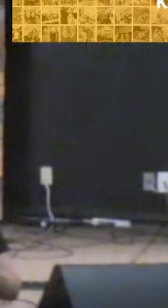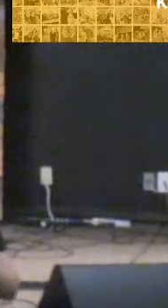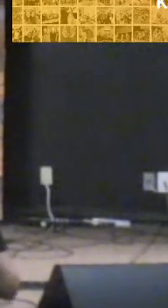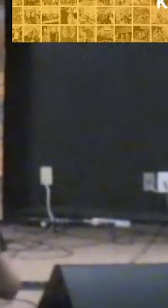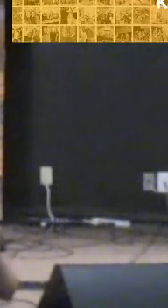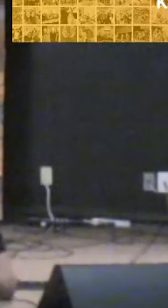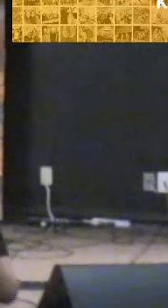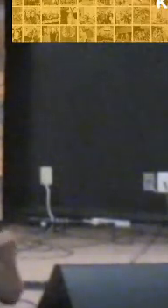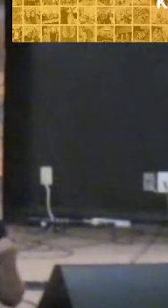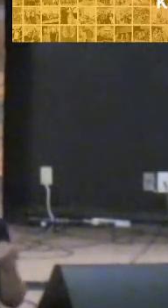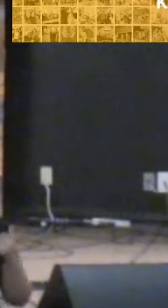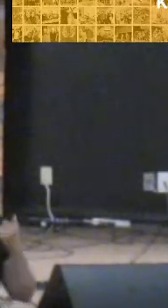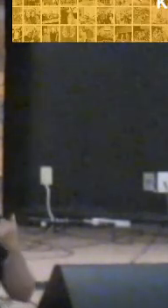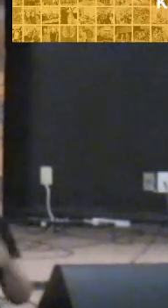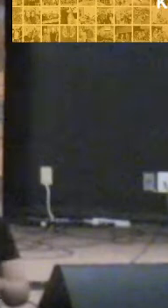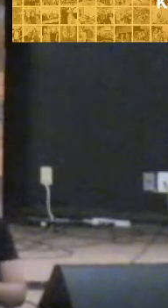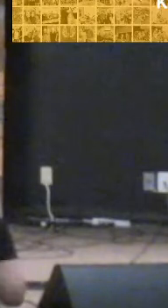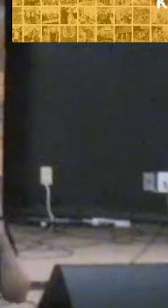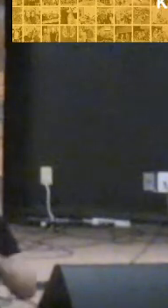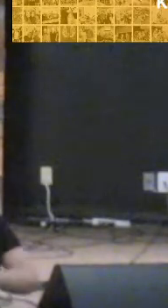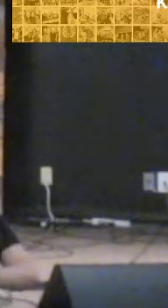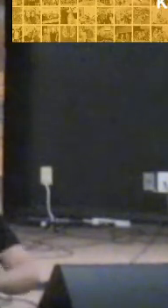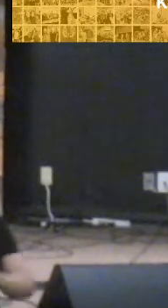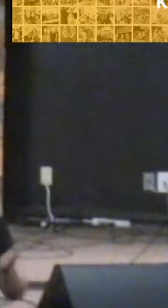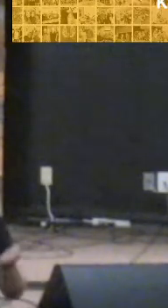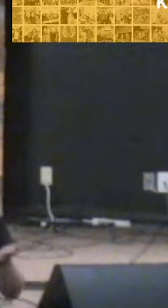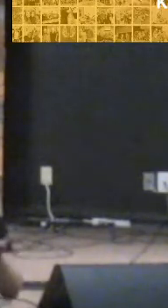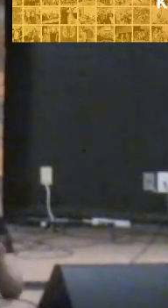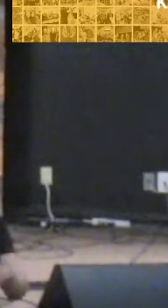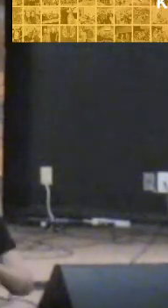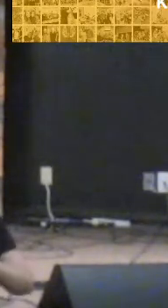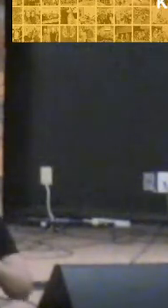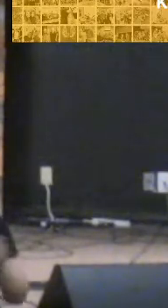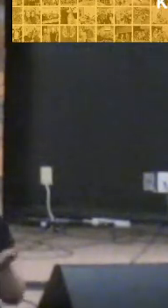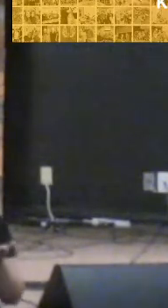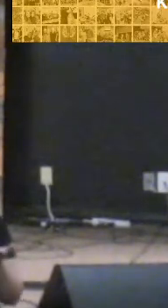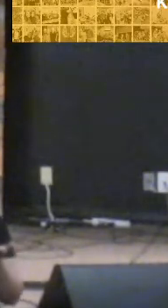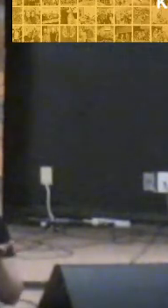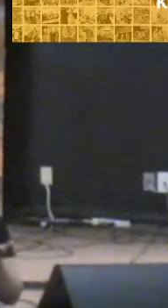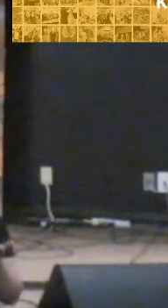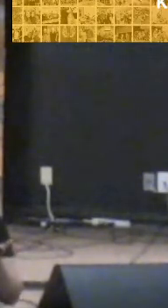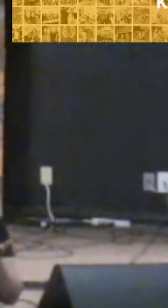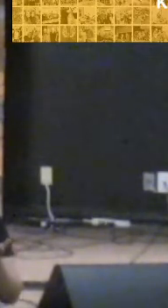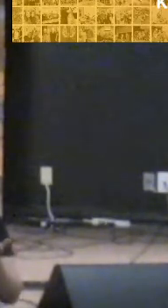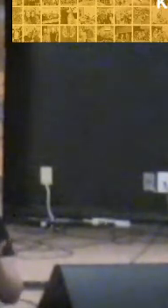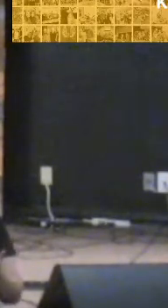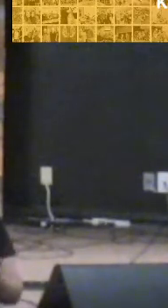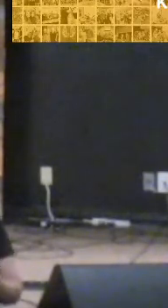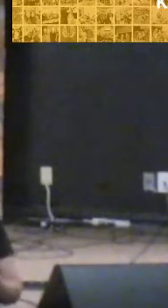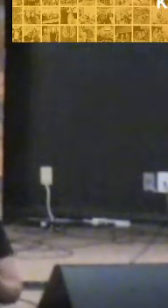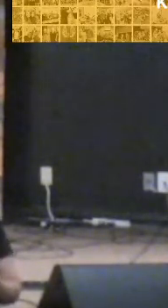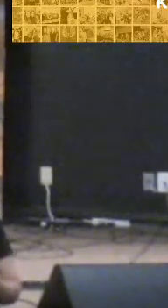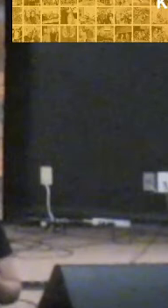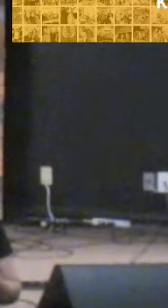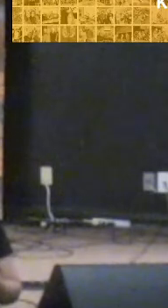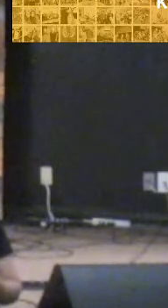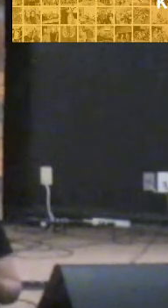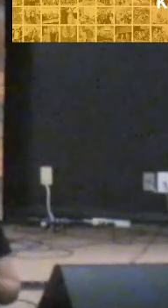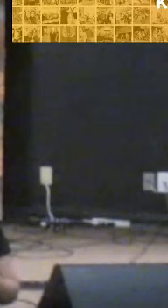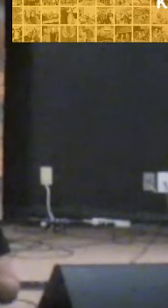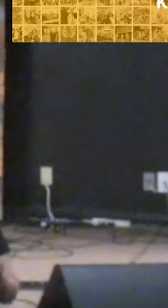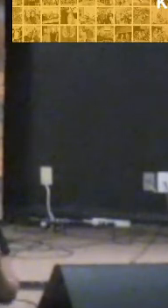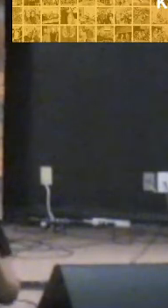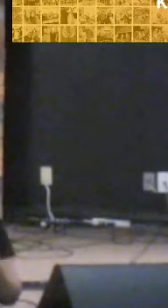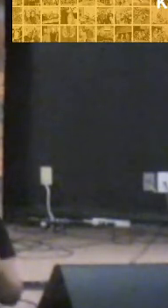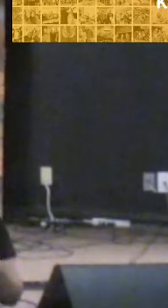day to register for early registration uh campus the the price is still ten dollars kids will be free right up to the